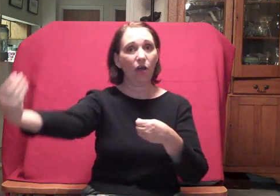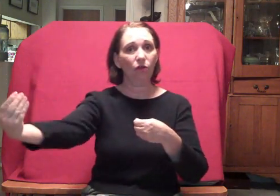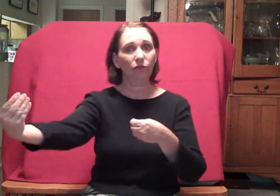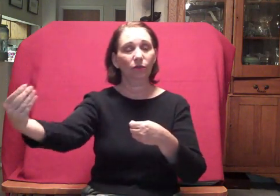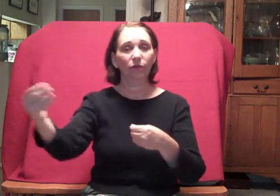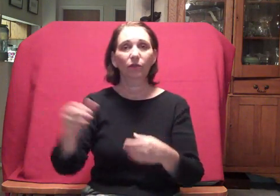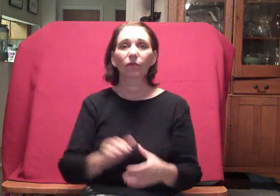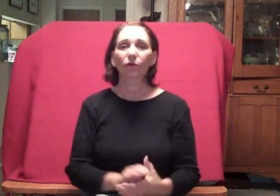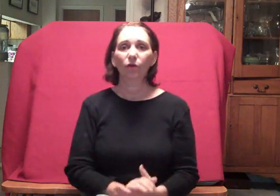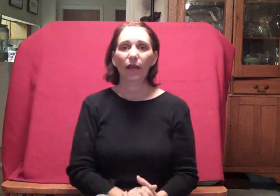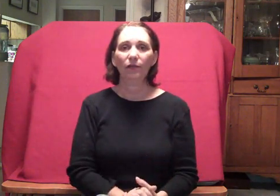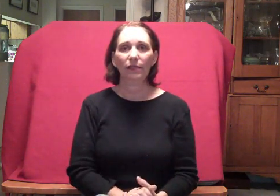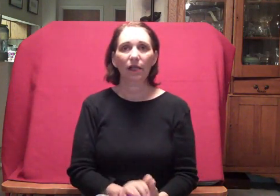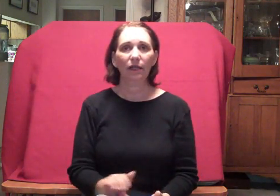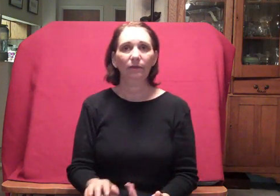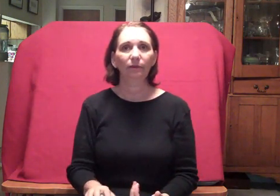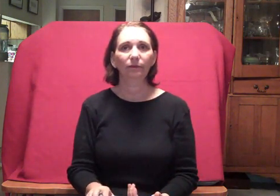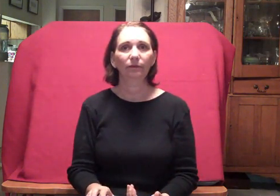Out or outside.